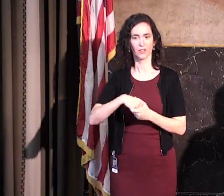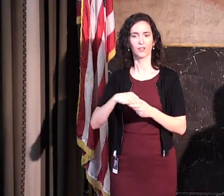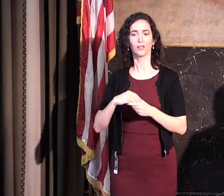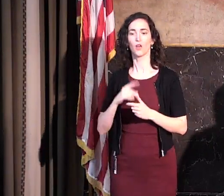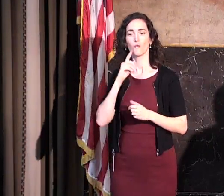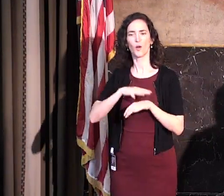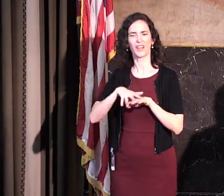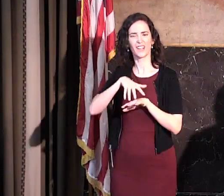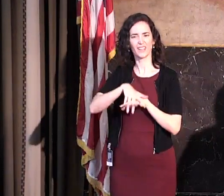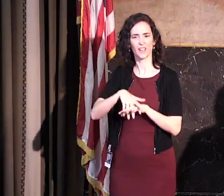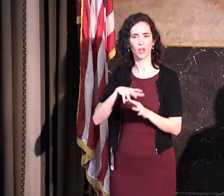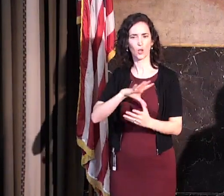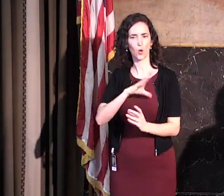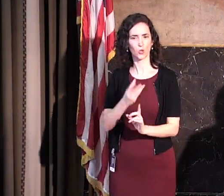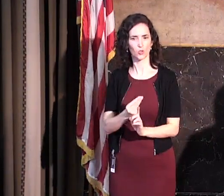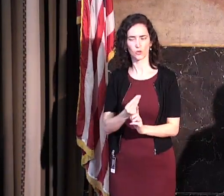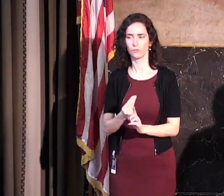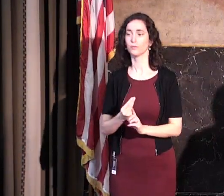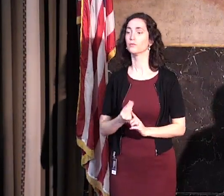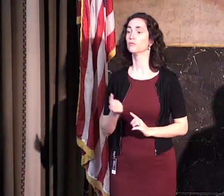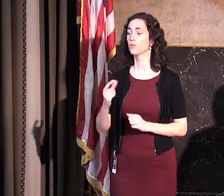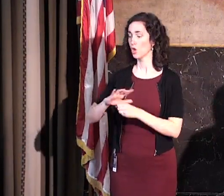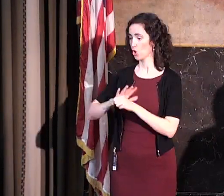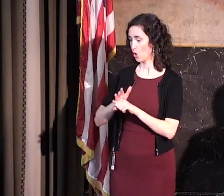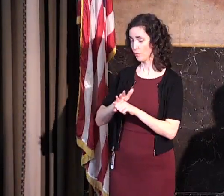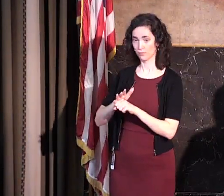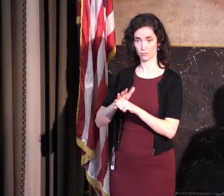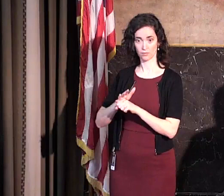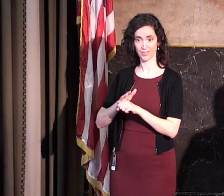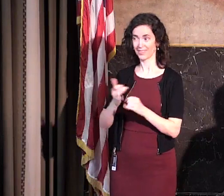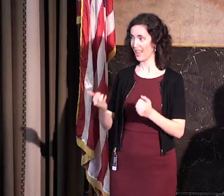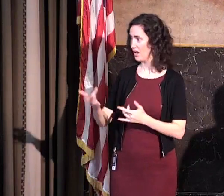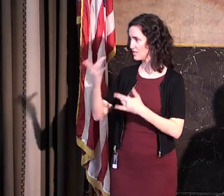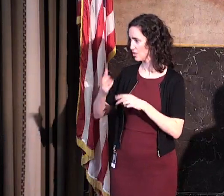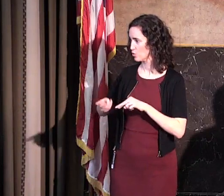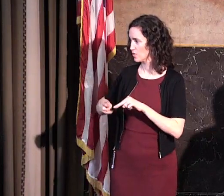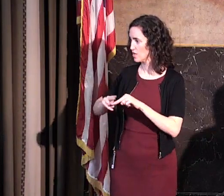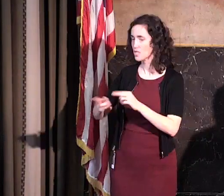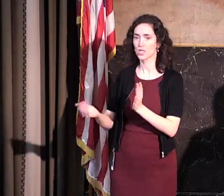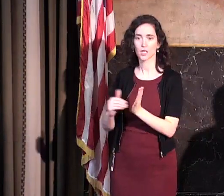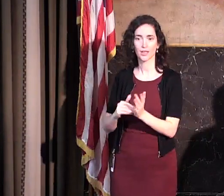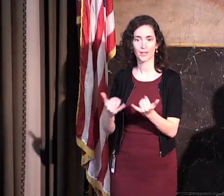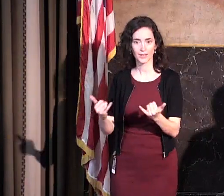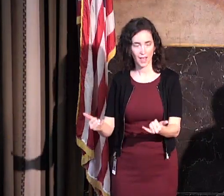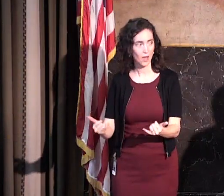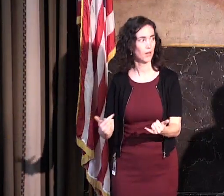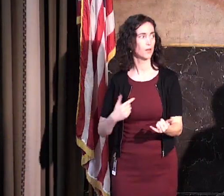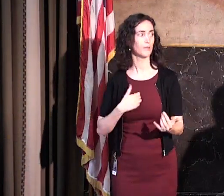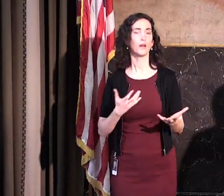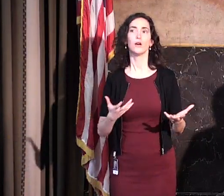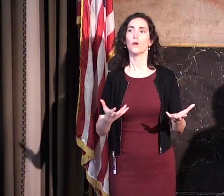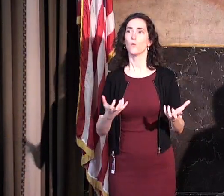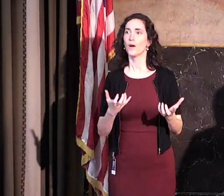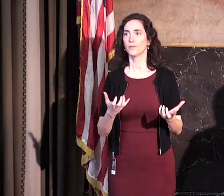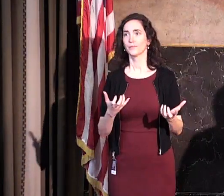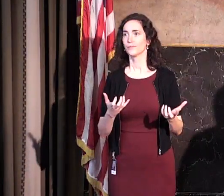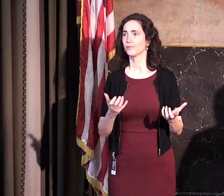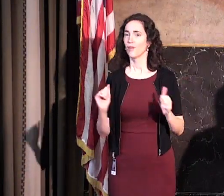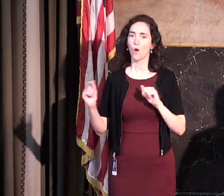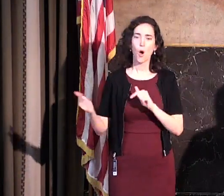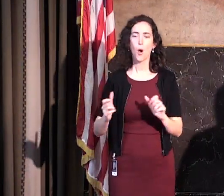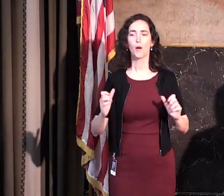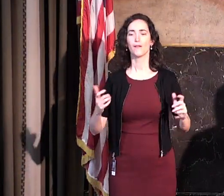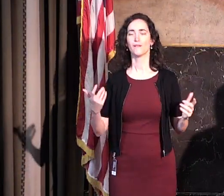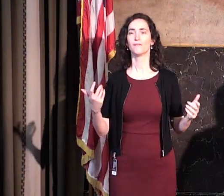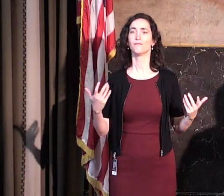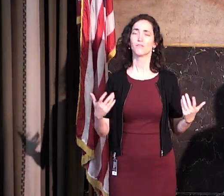With the COVID-19 cases rising up drastically, again, I would love for us to all get vaccinated